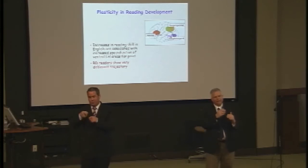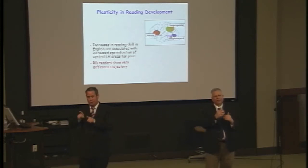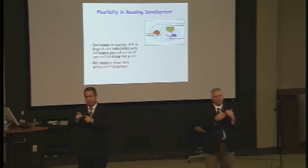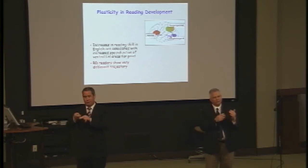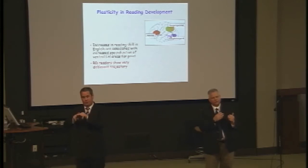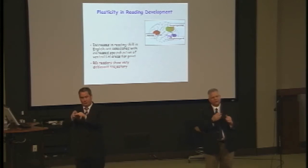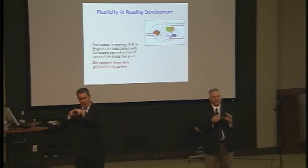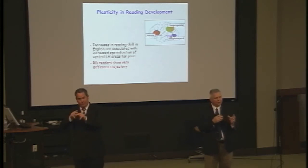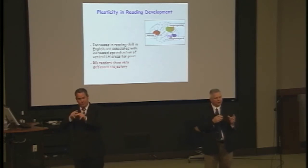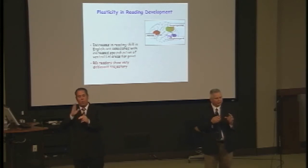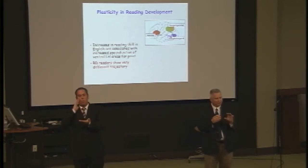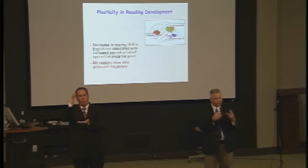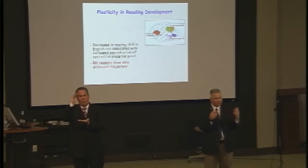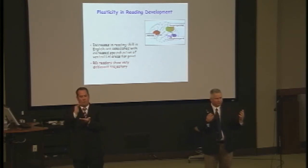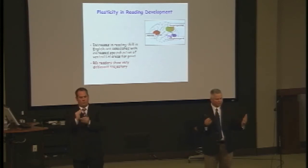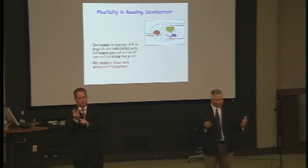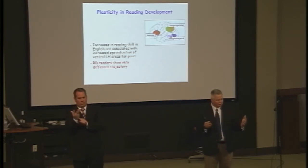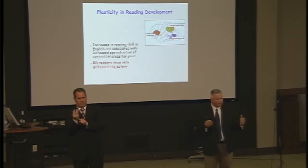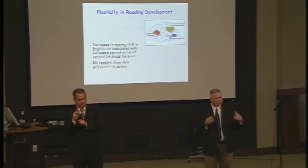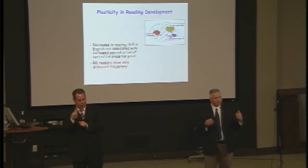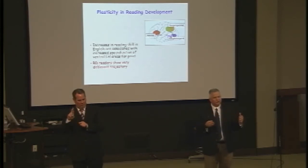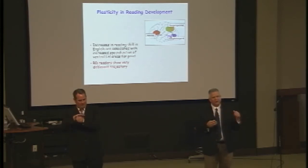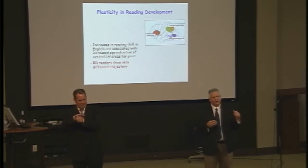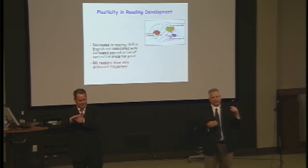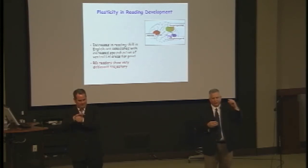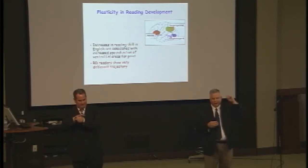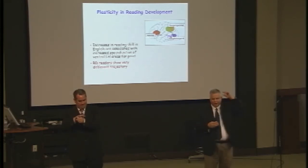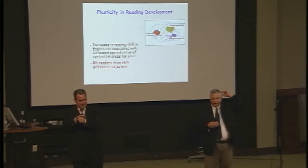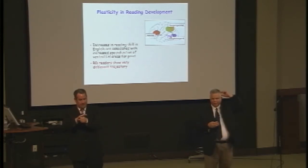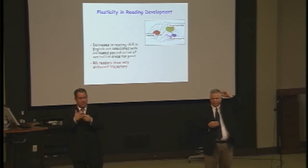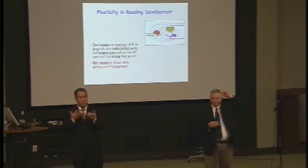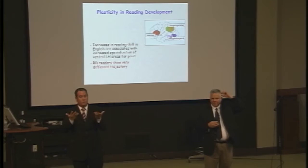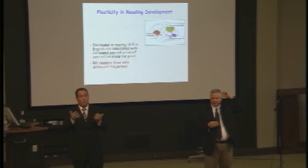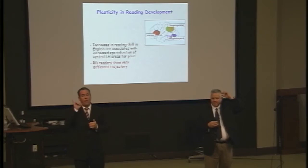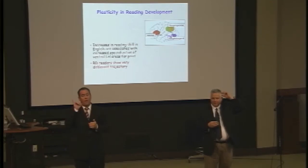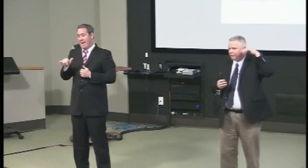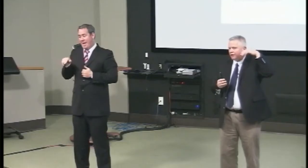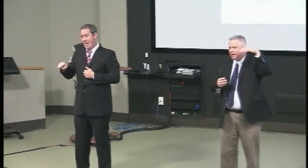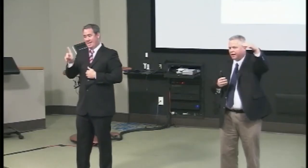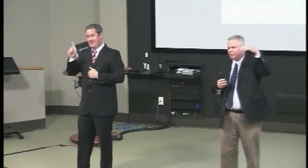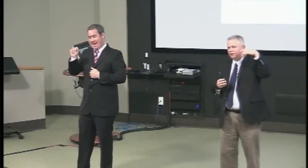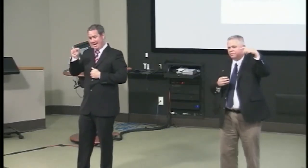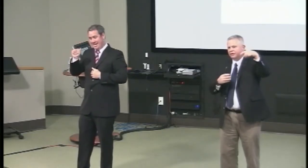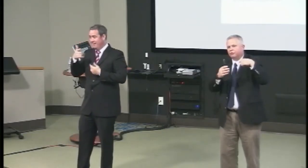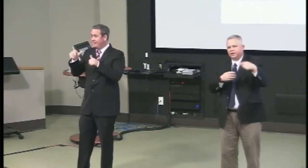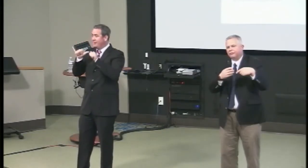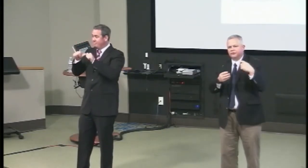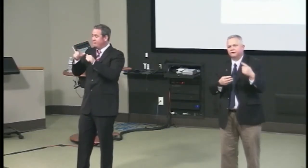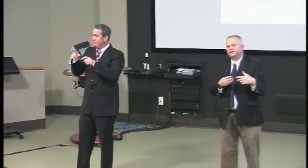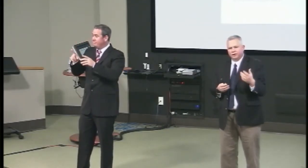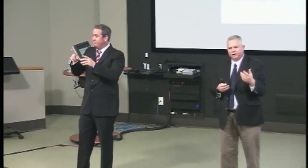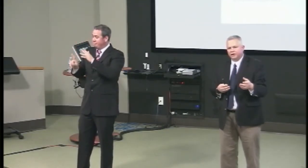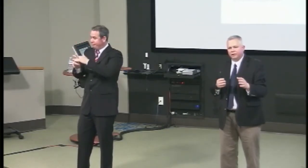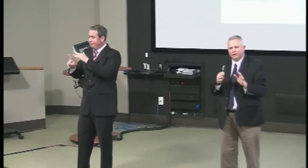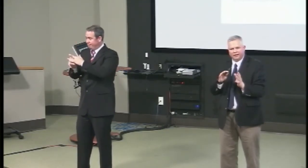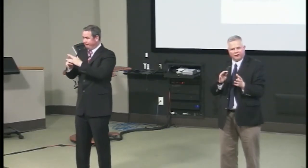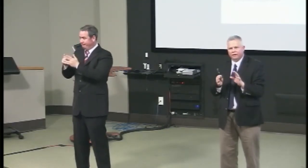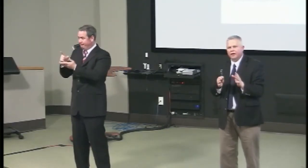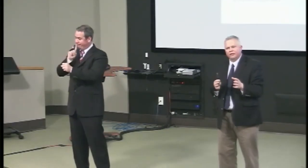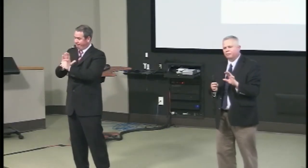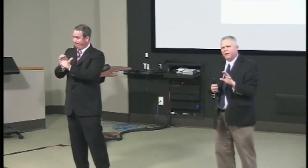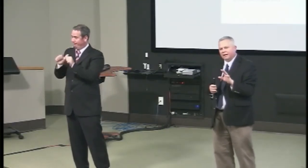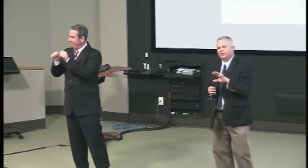I think that those data might not be consistent in that this ventral area and the middle temporal gyrus feed to one another,